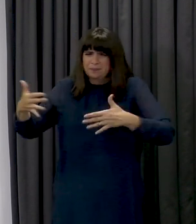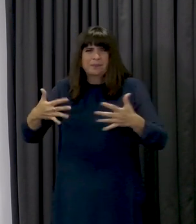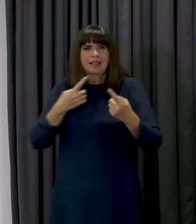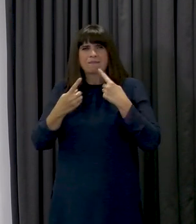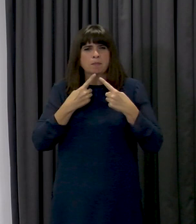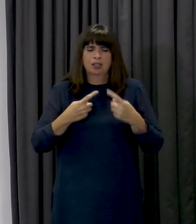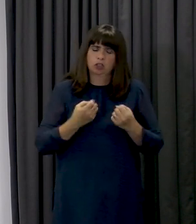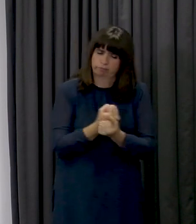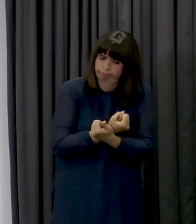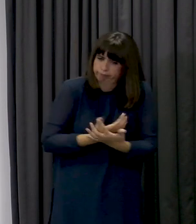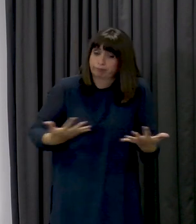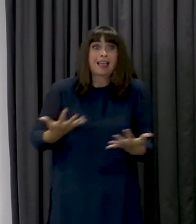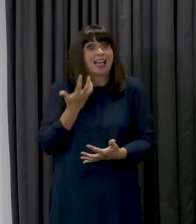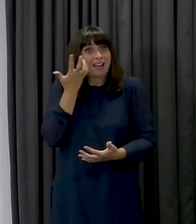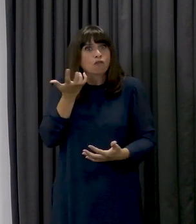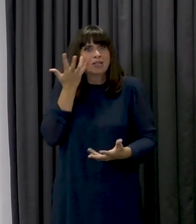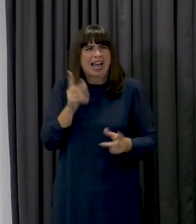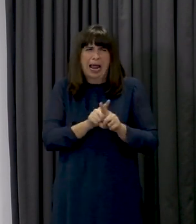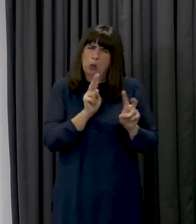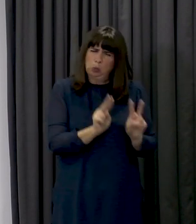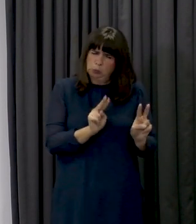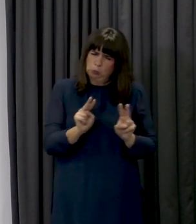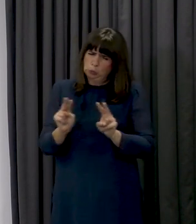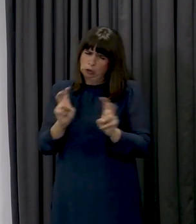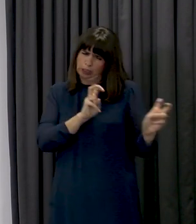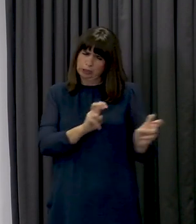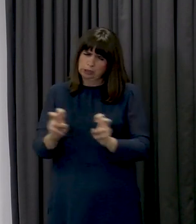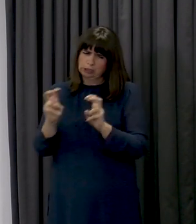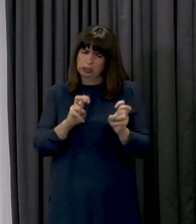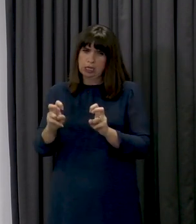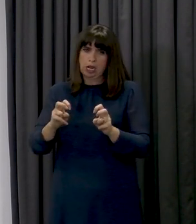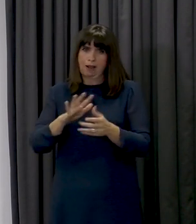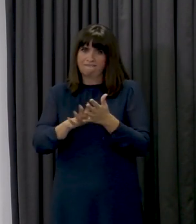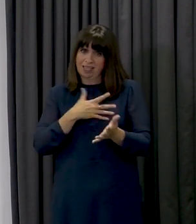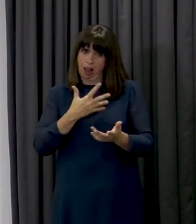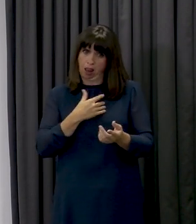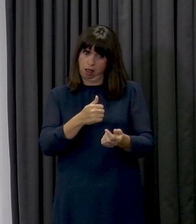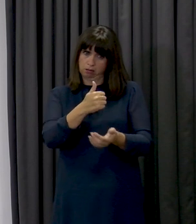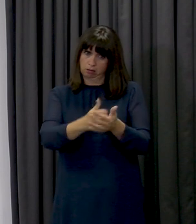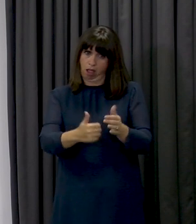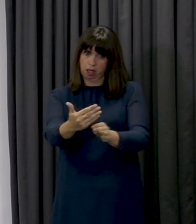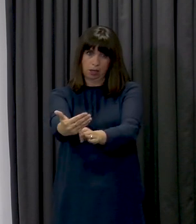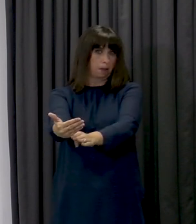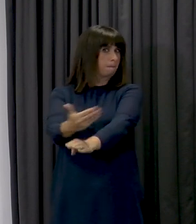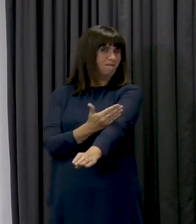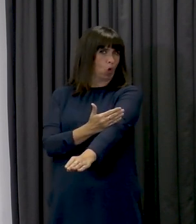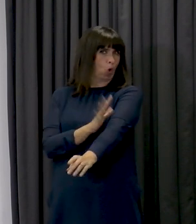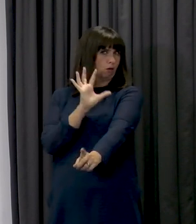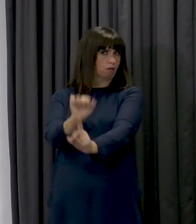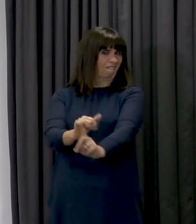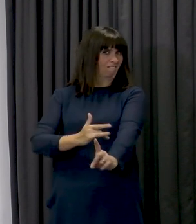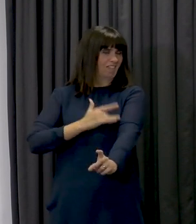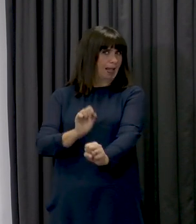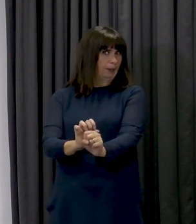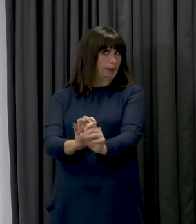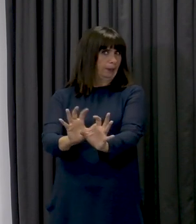widest range of information we can to get the longest sight line we can manage on any local outbreaks. And